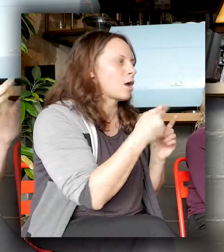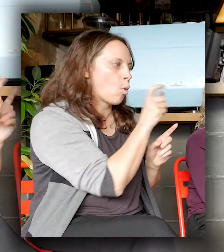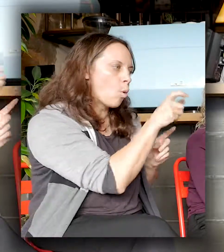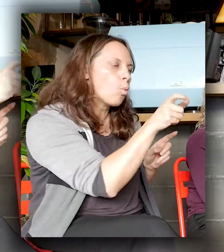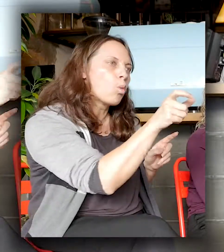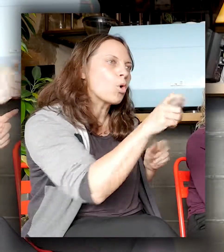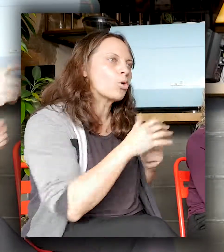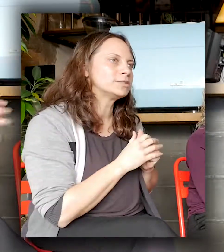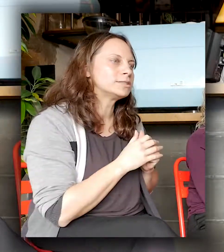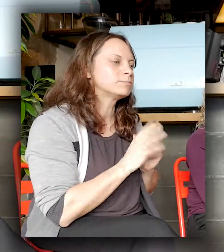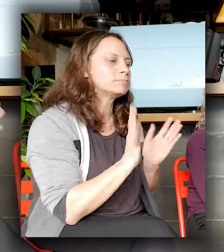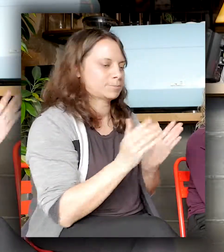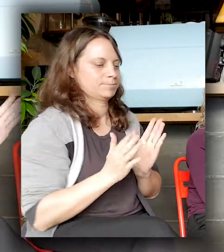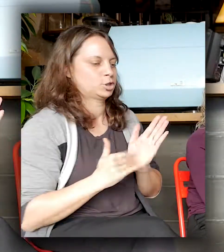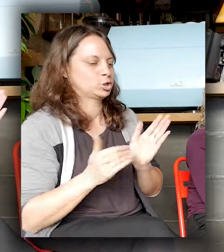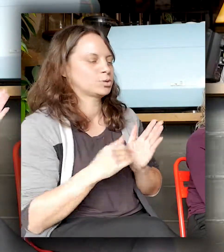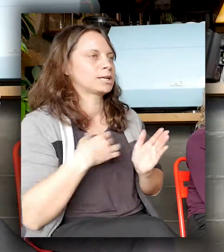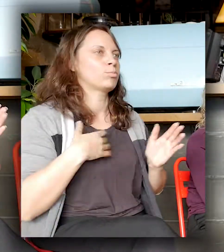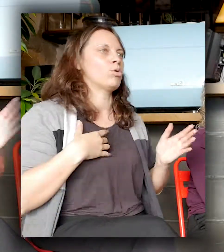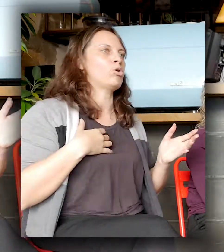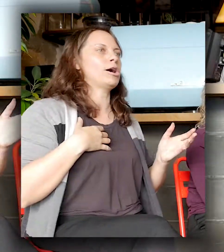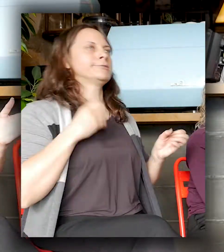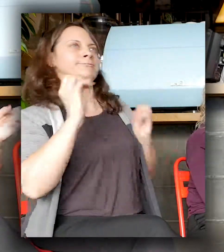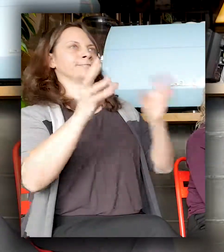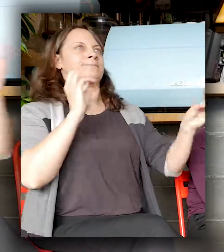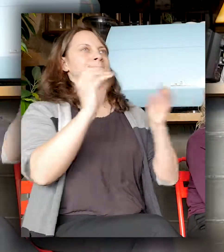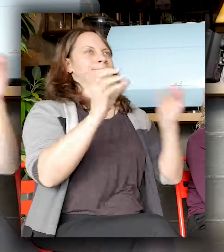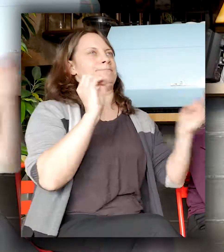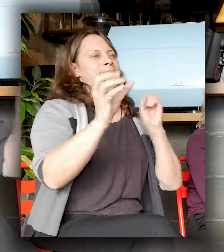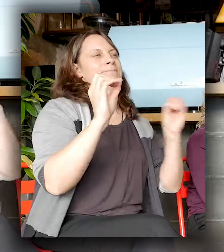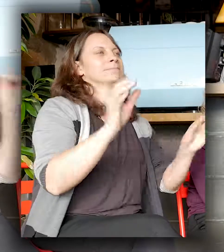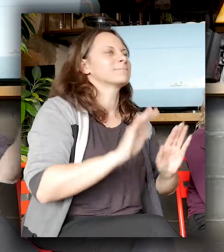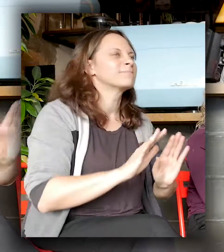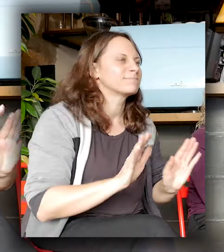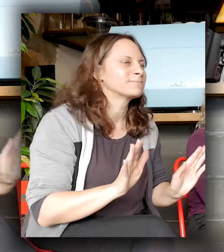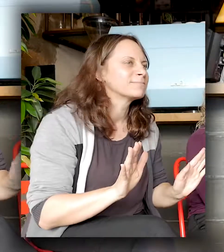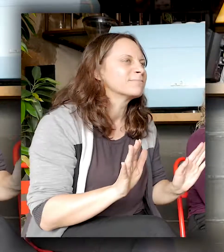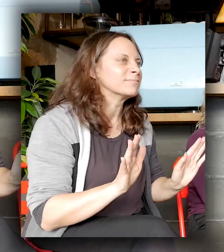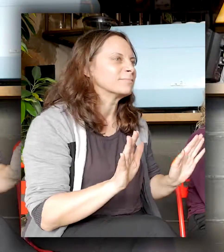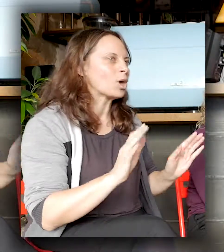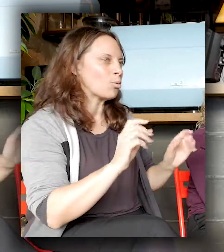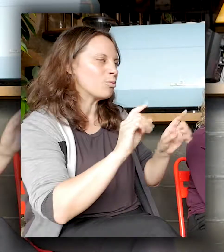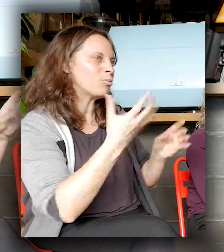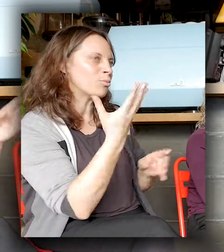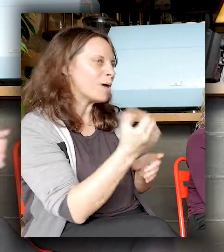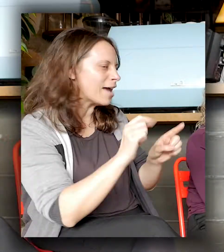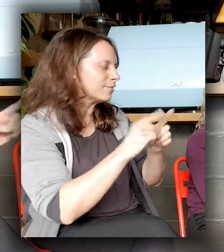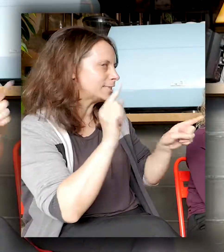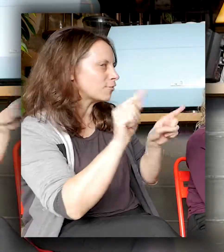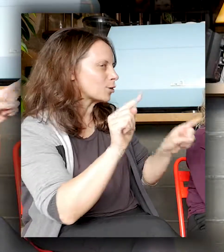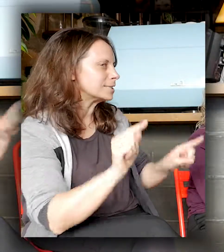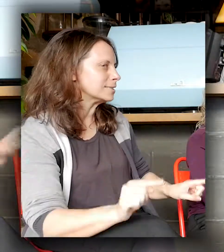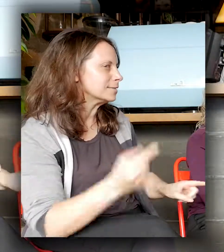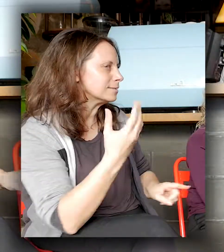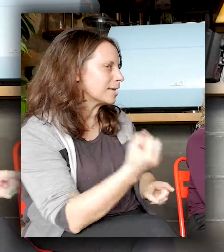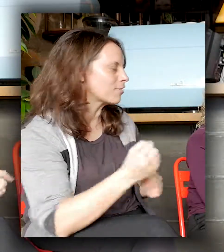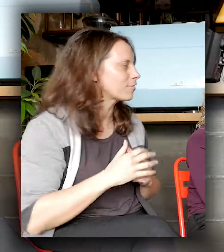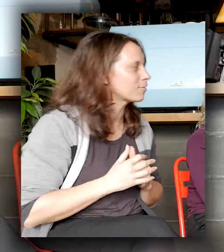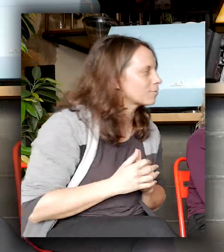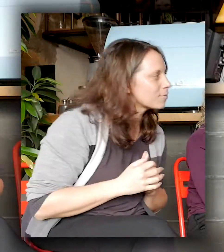whereas New Zealand is a little bit more expressive. And so, yeah, there's definitely differences. But there's, yeah, I guess